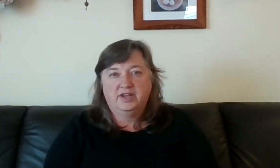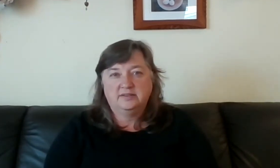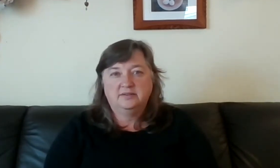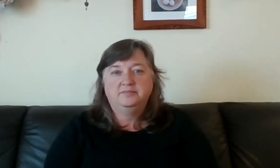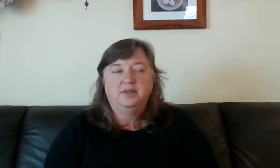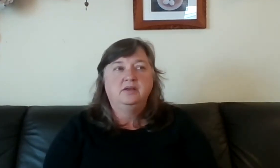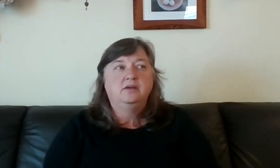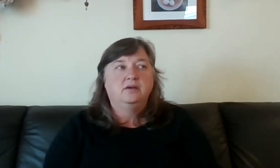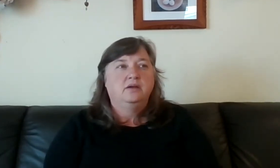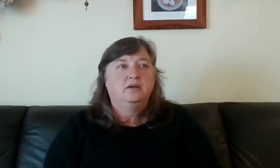strengths.